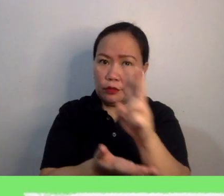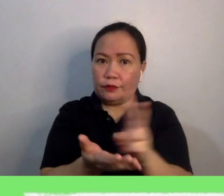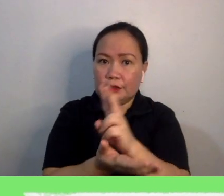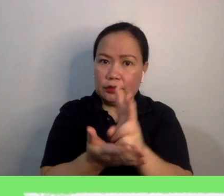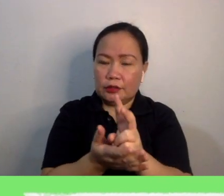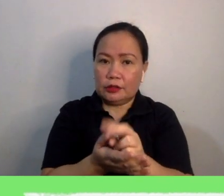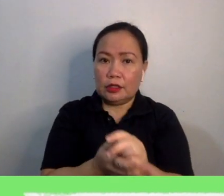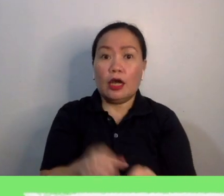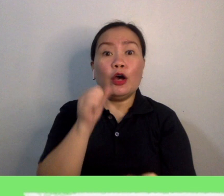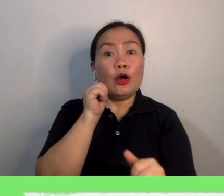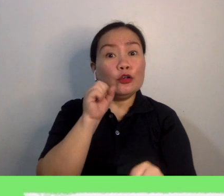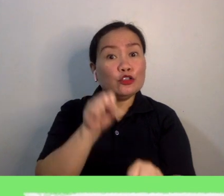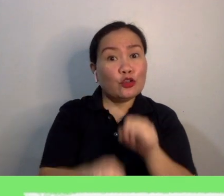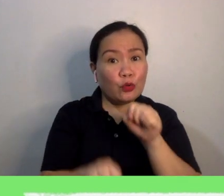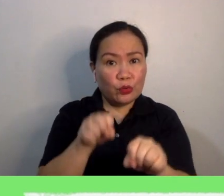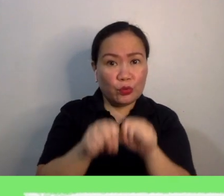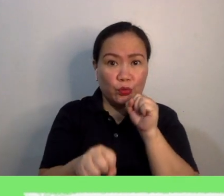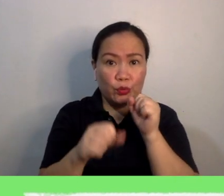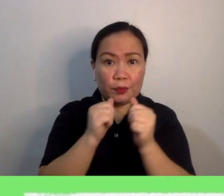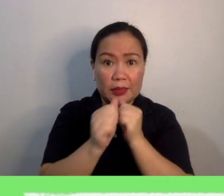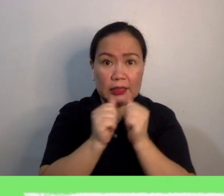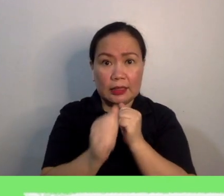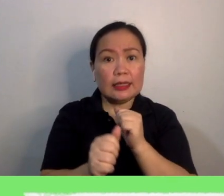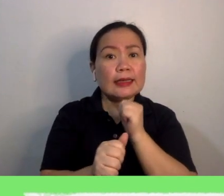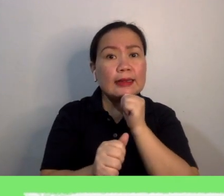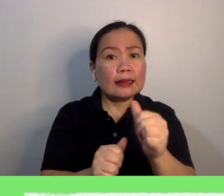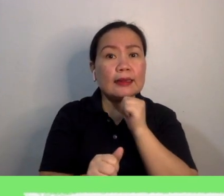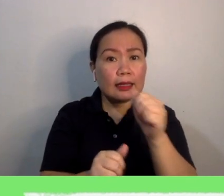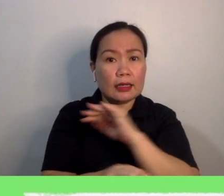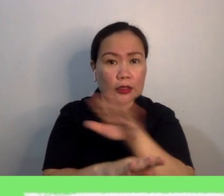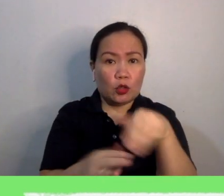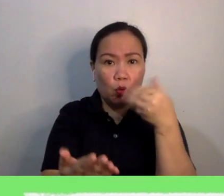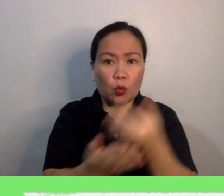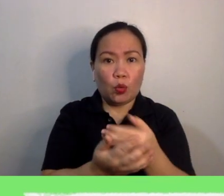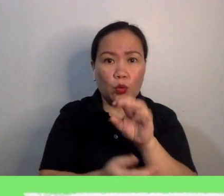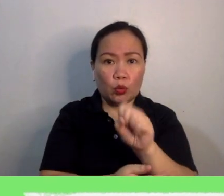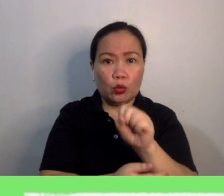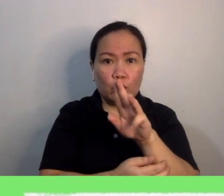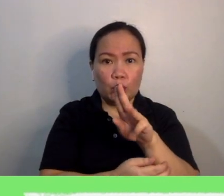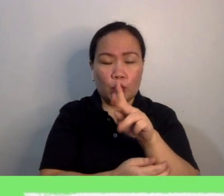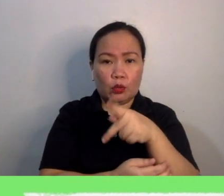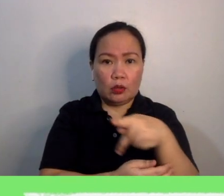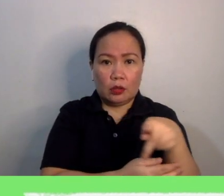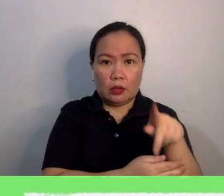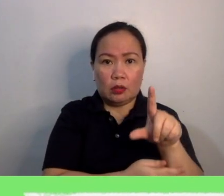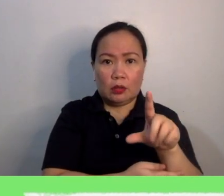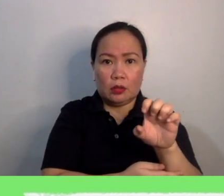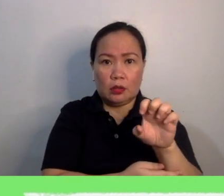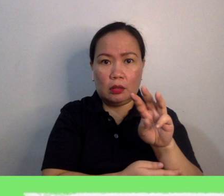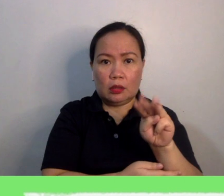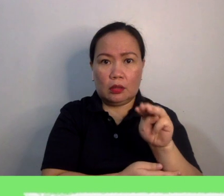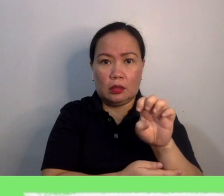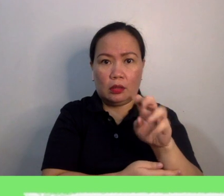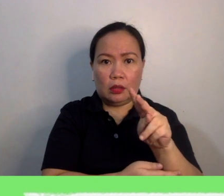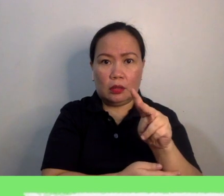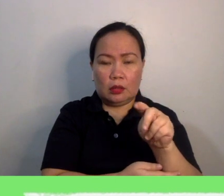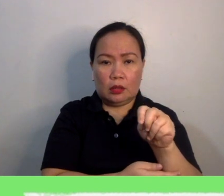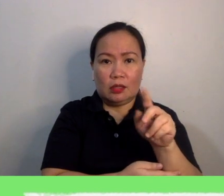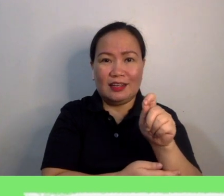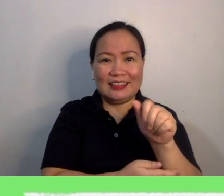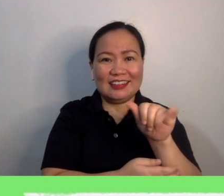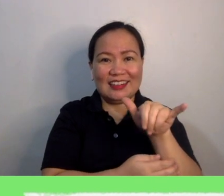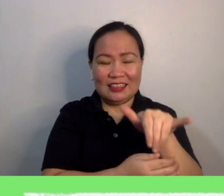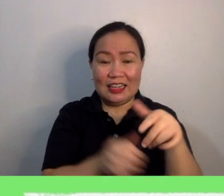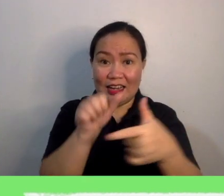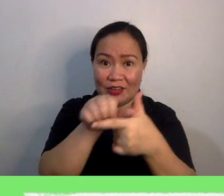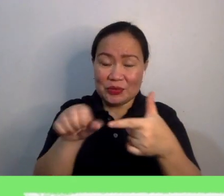lahat ng hindi lahat ng supplementary angles are adjacent. Okay?